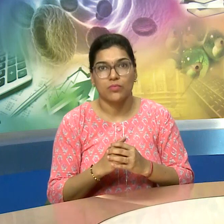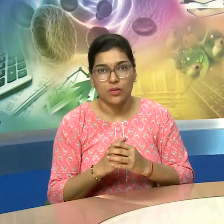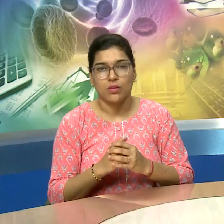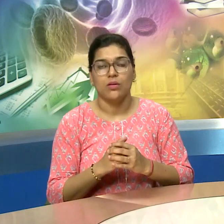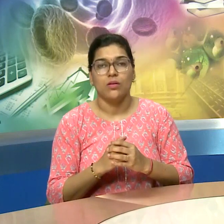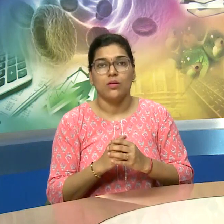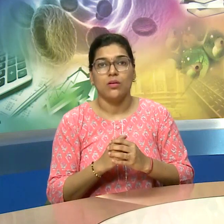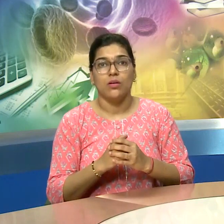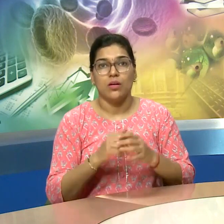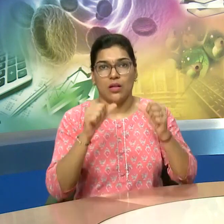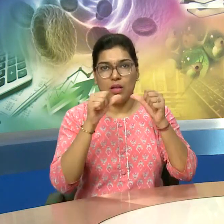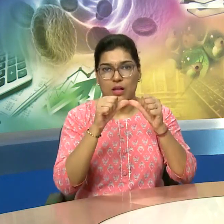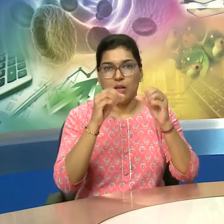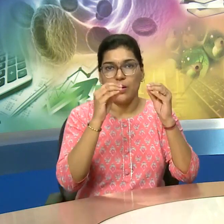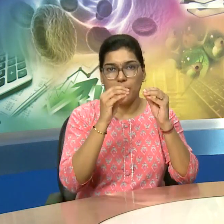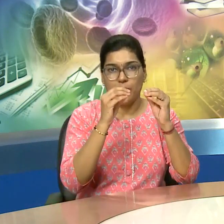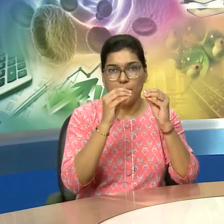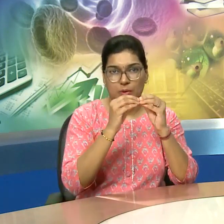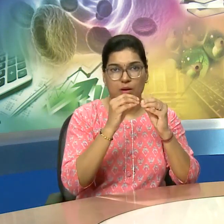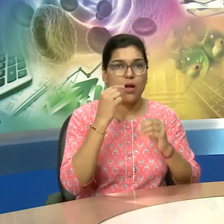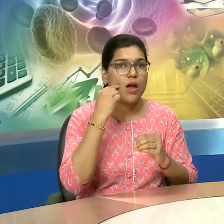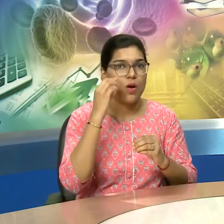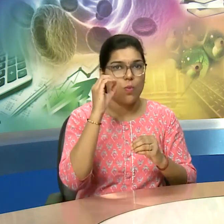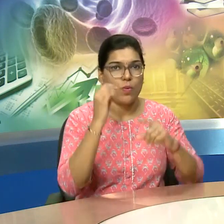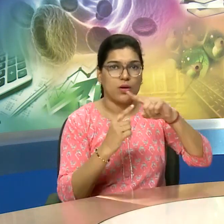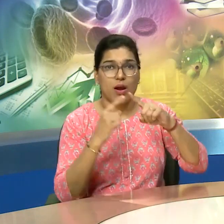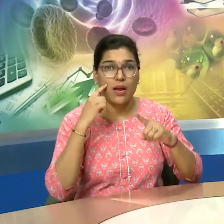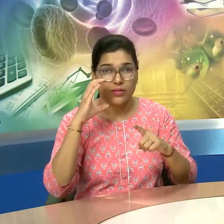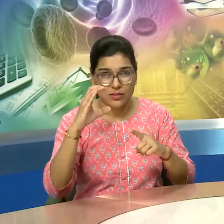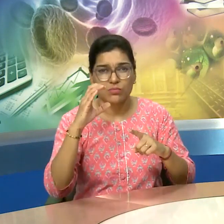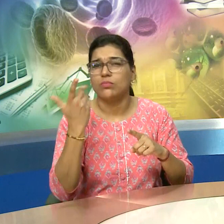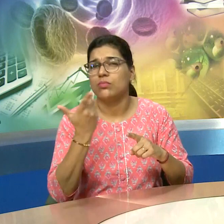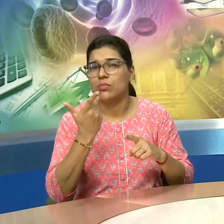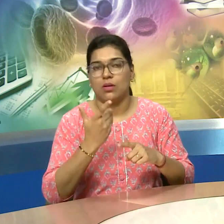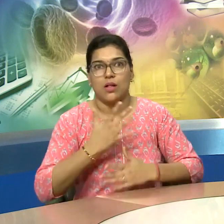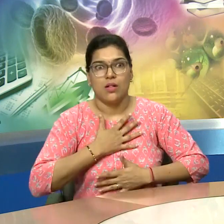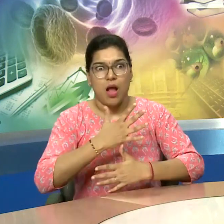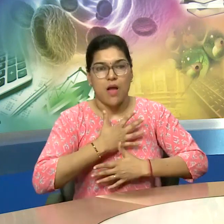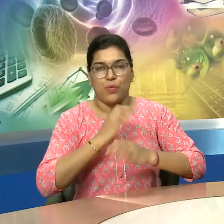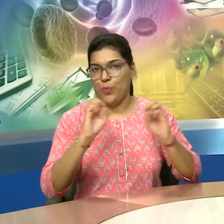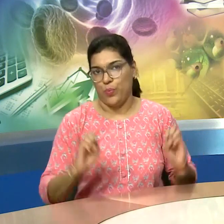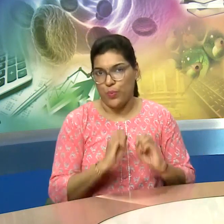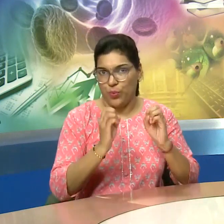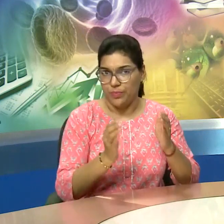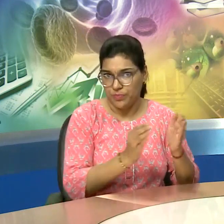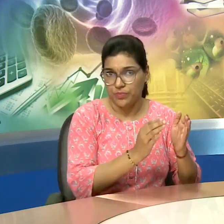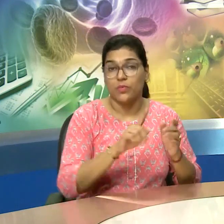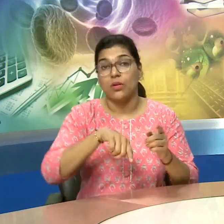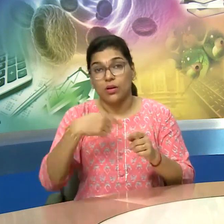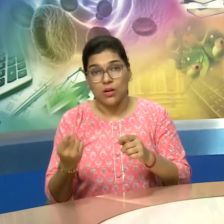The second point on the screen explains about the interaction between two